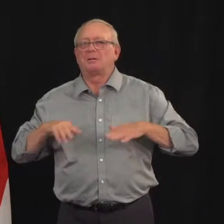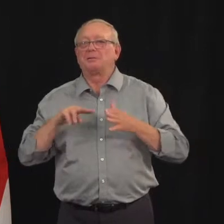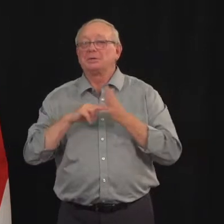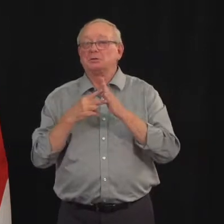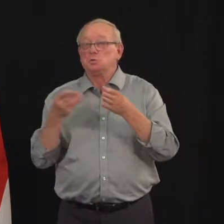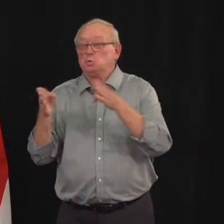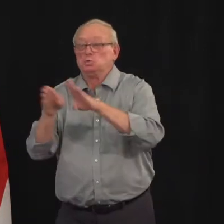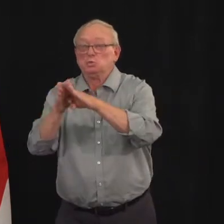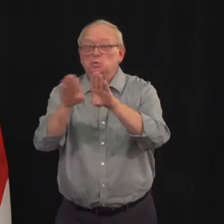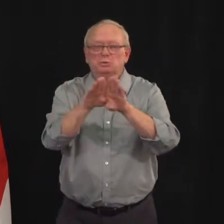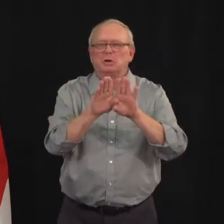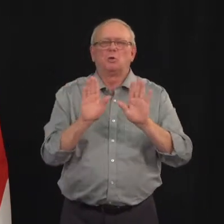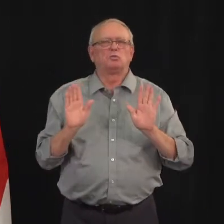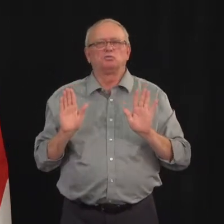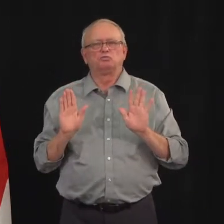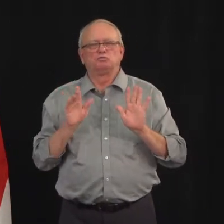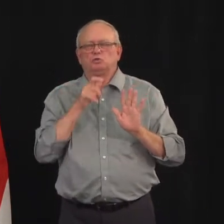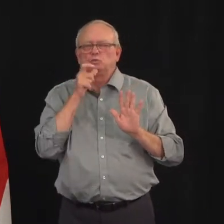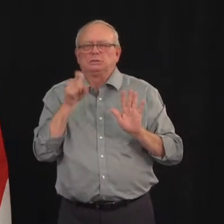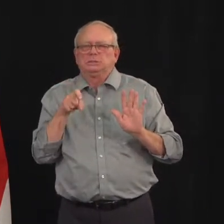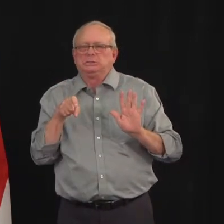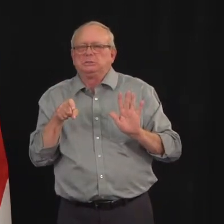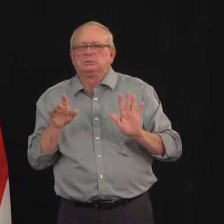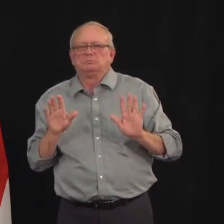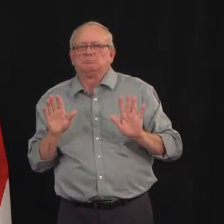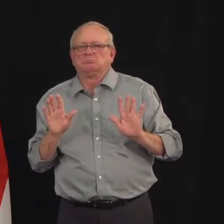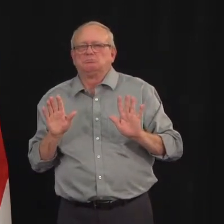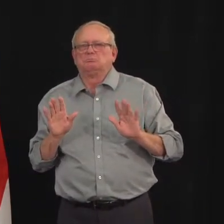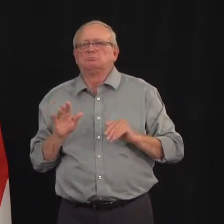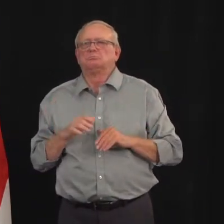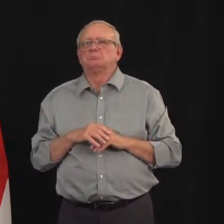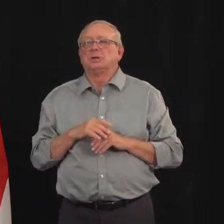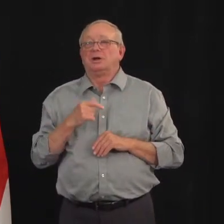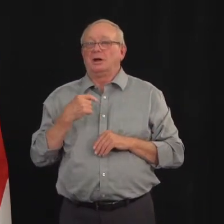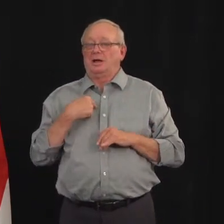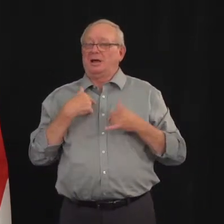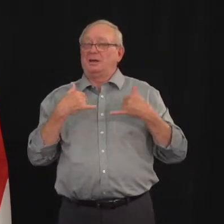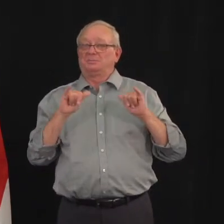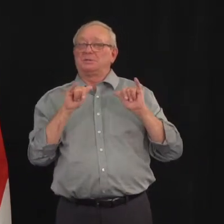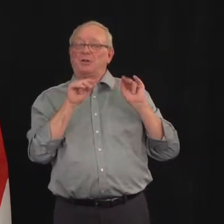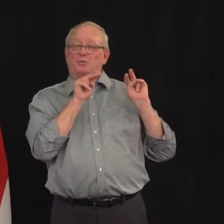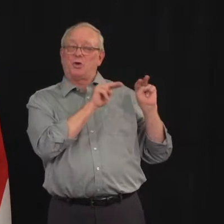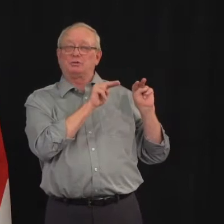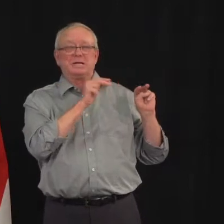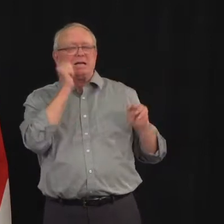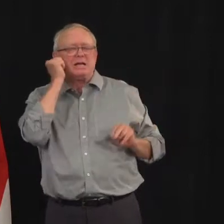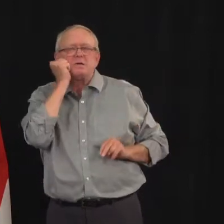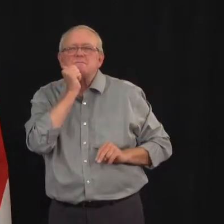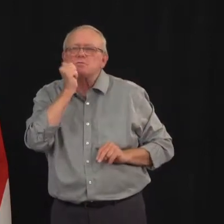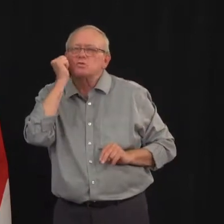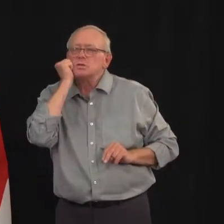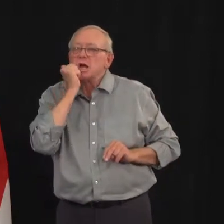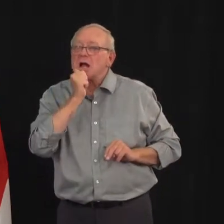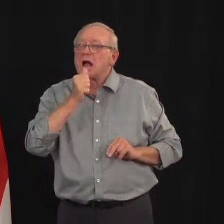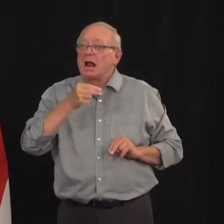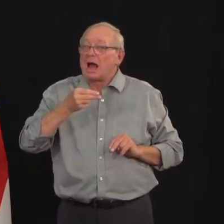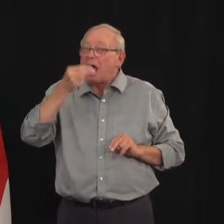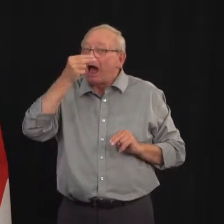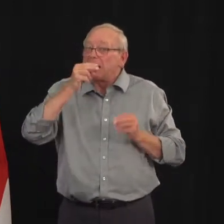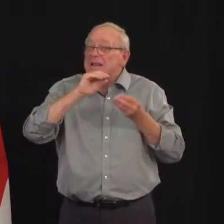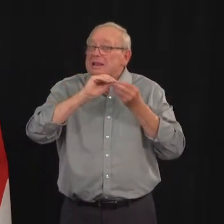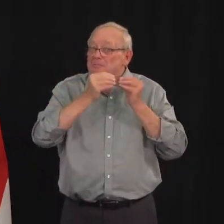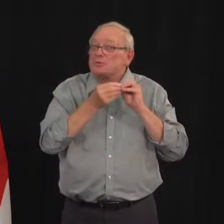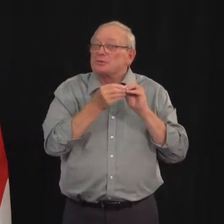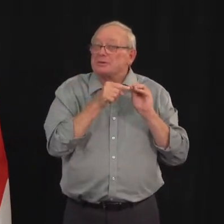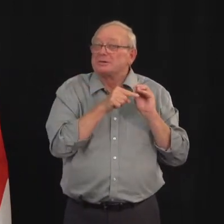again, we do see the higher daily cases. We've seen our overall trending going up